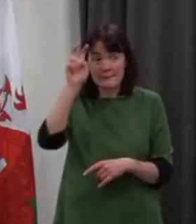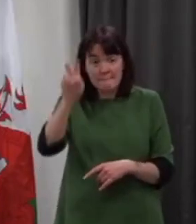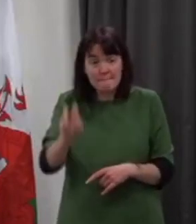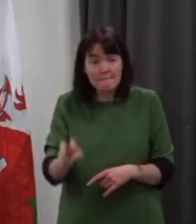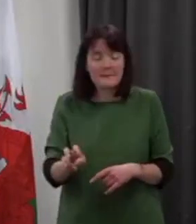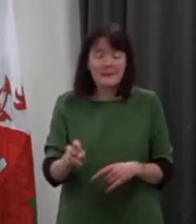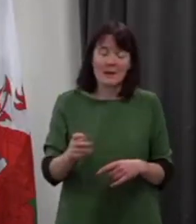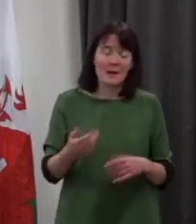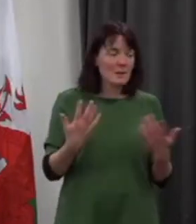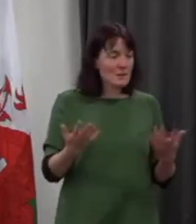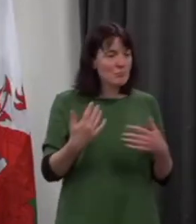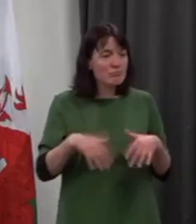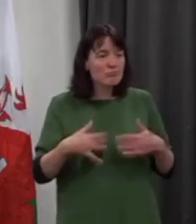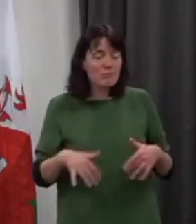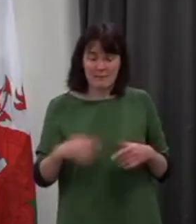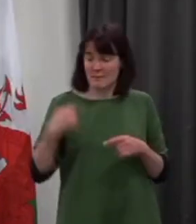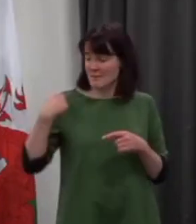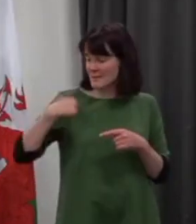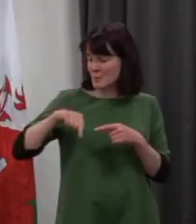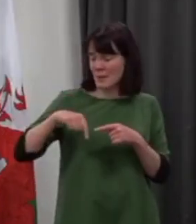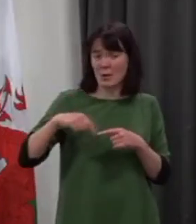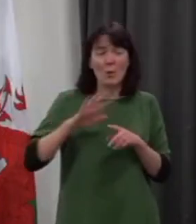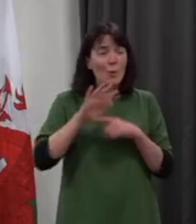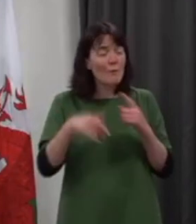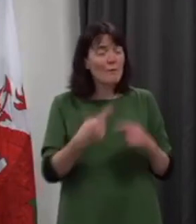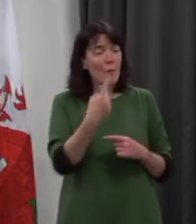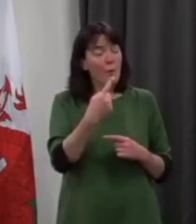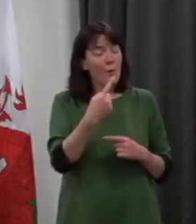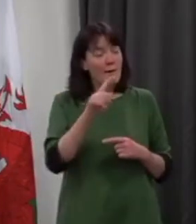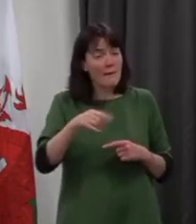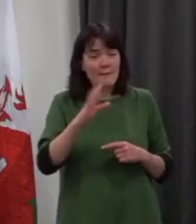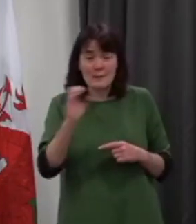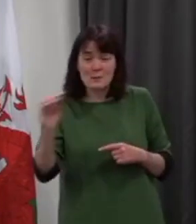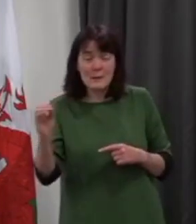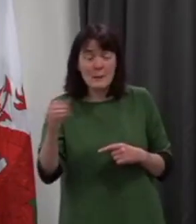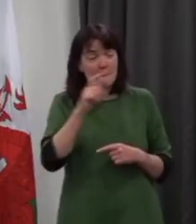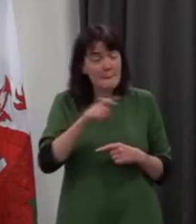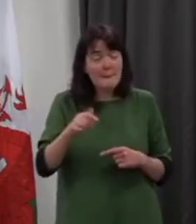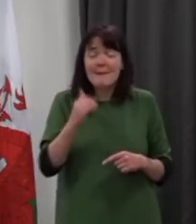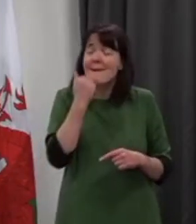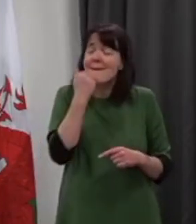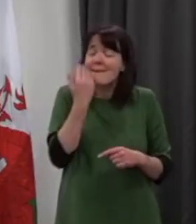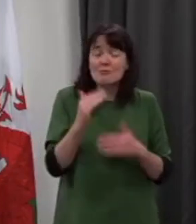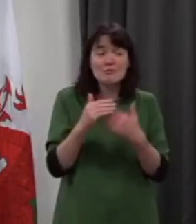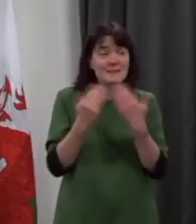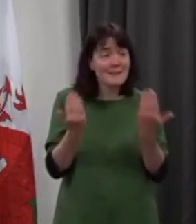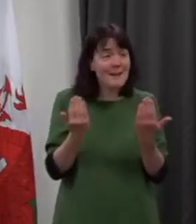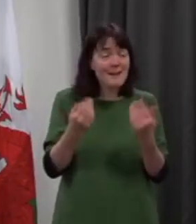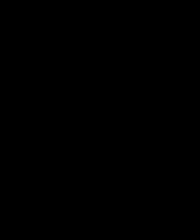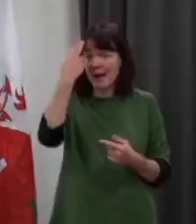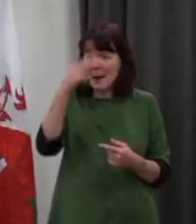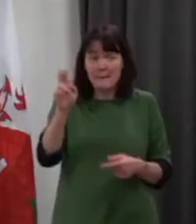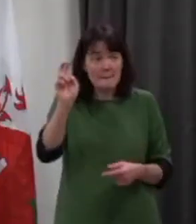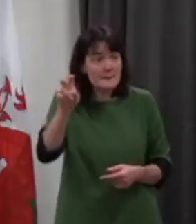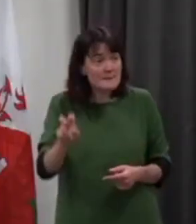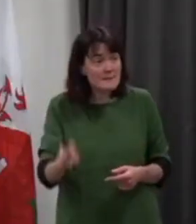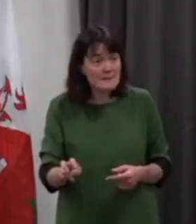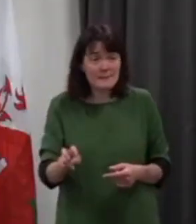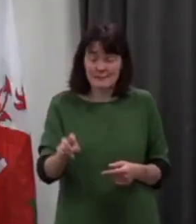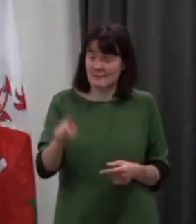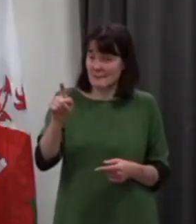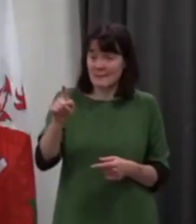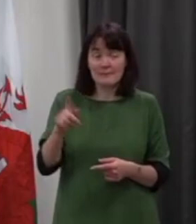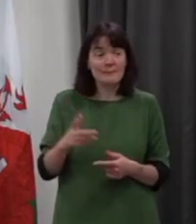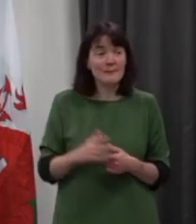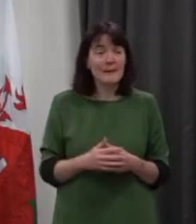volunteer. Last week alone, more than 1,000 people a day have been signing up via the website. We now have